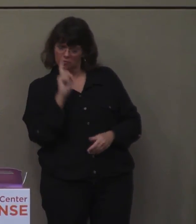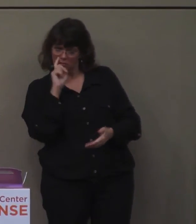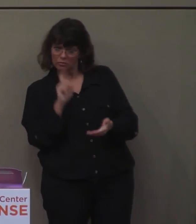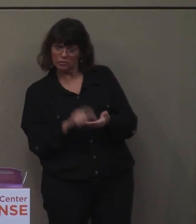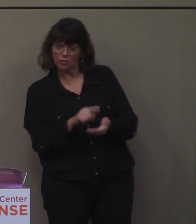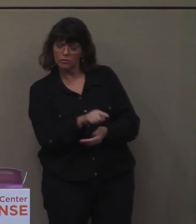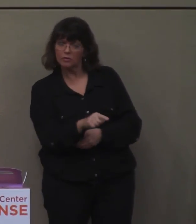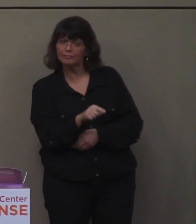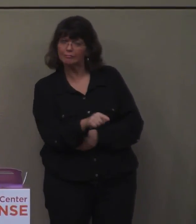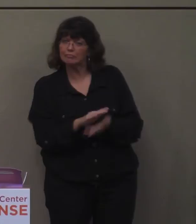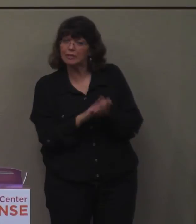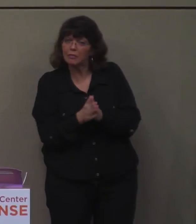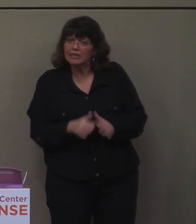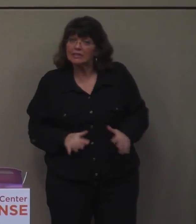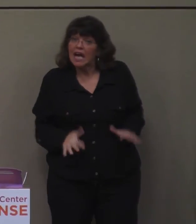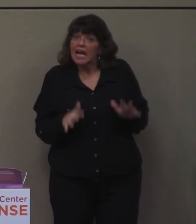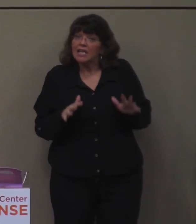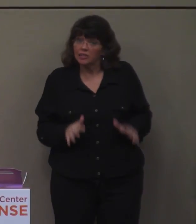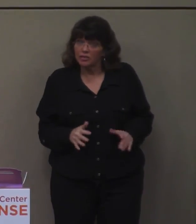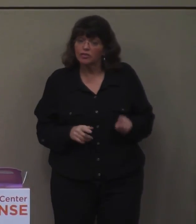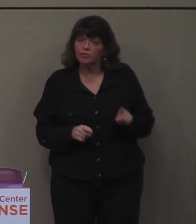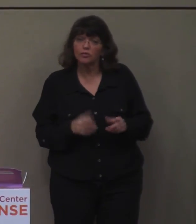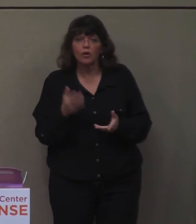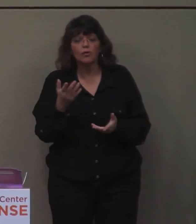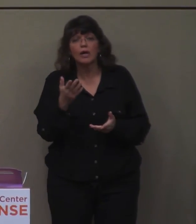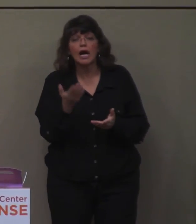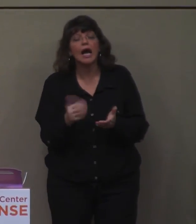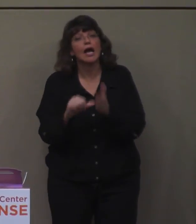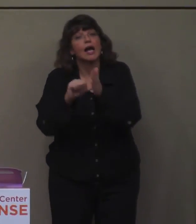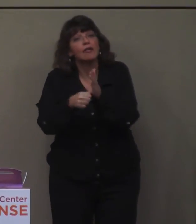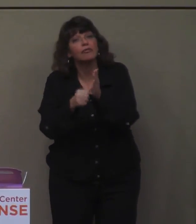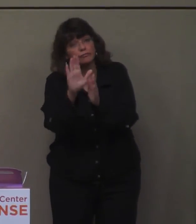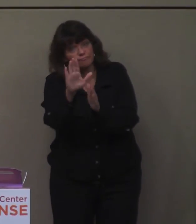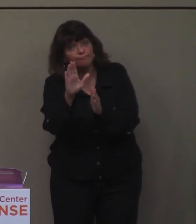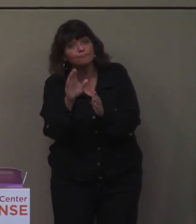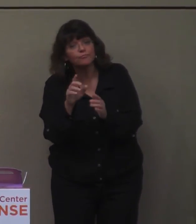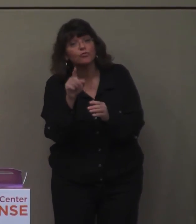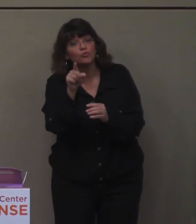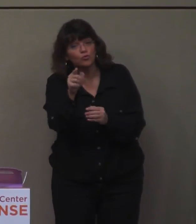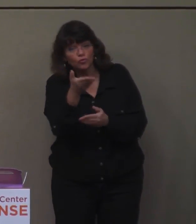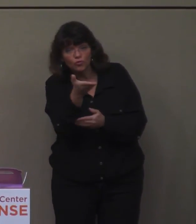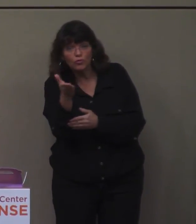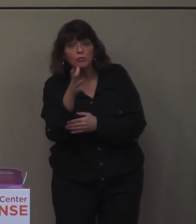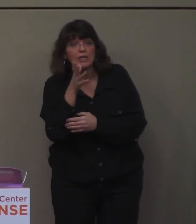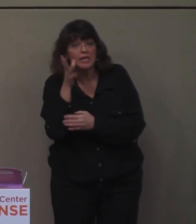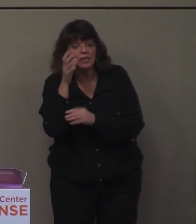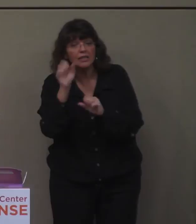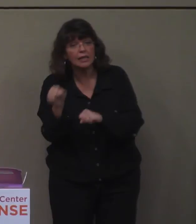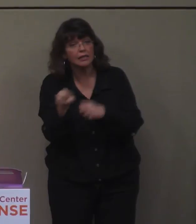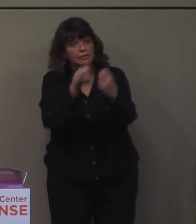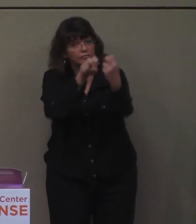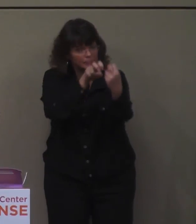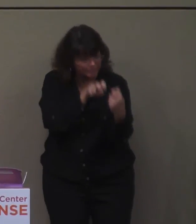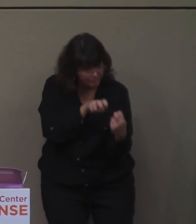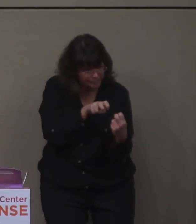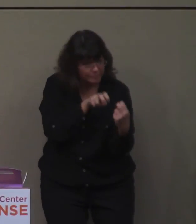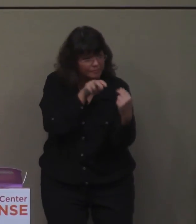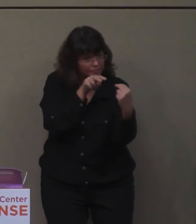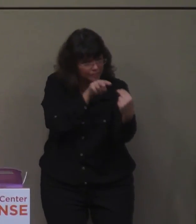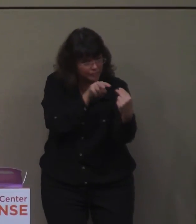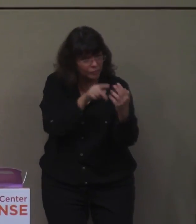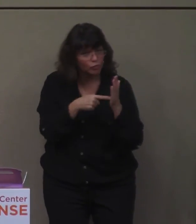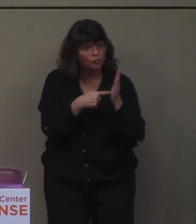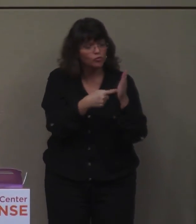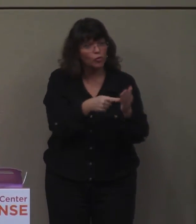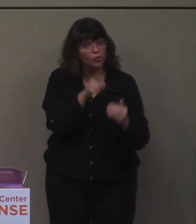that conversation that lets them know that as the parent, you're with them in it, and you're gonna help them get the help